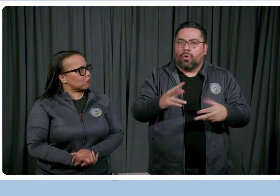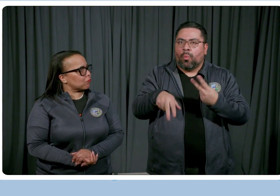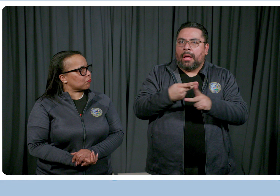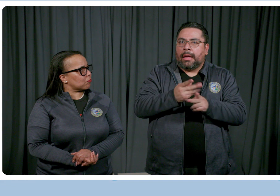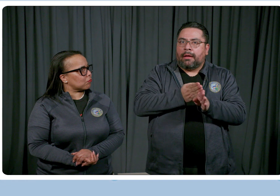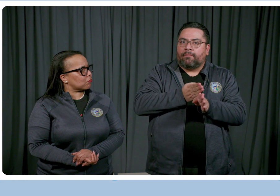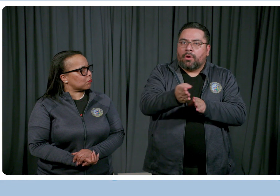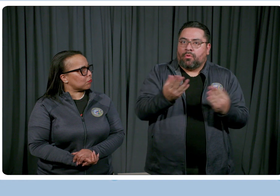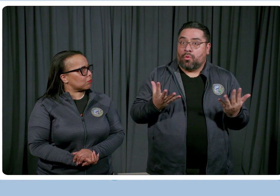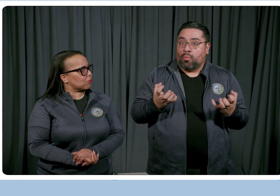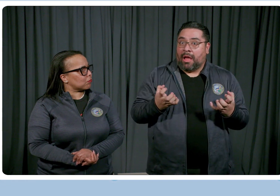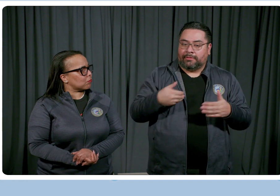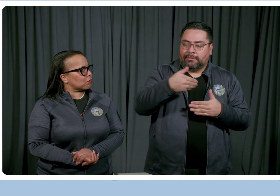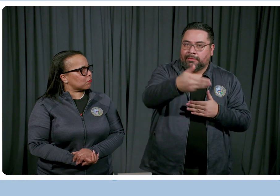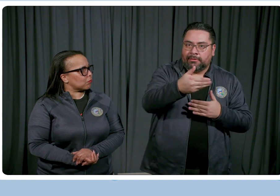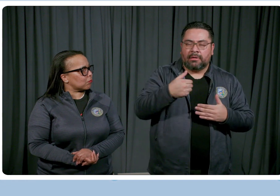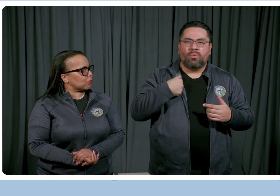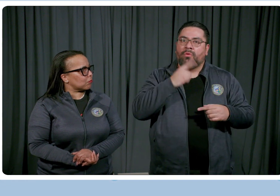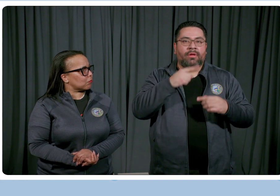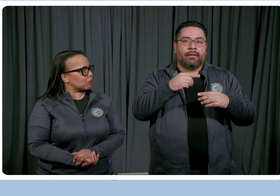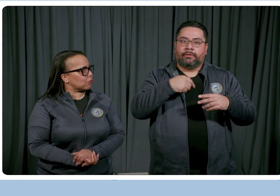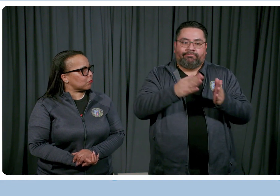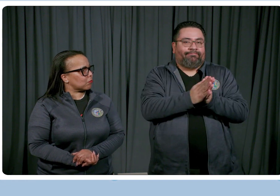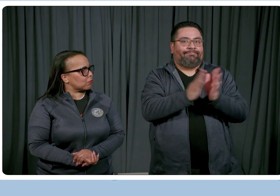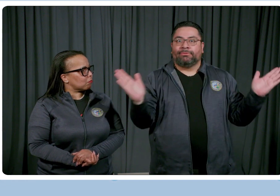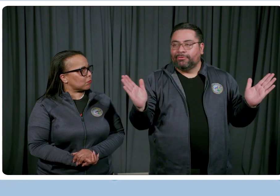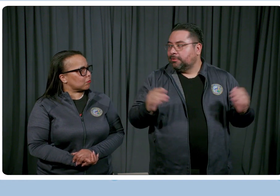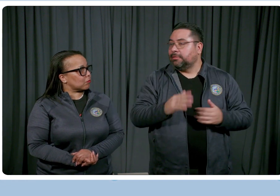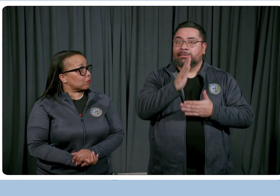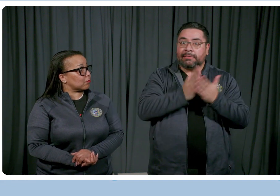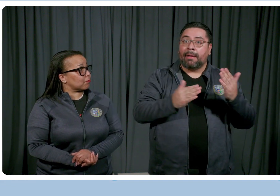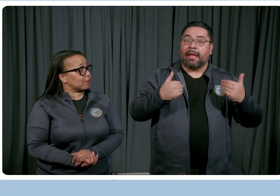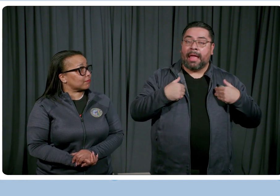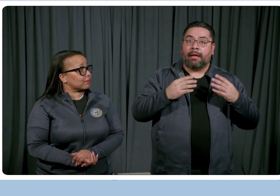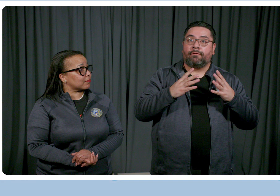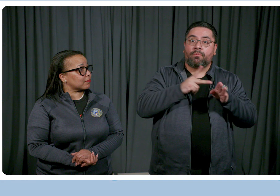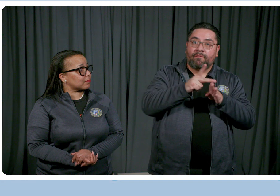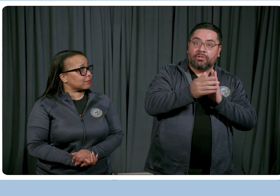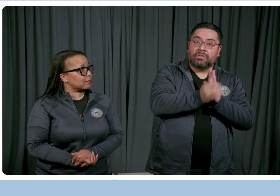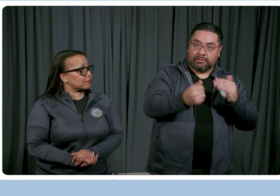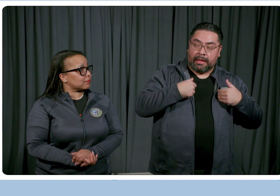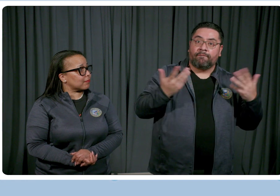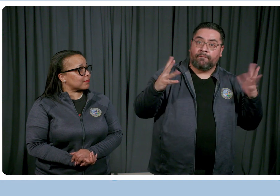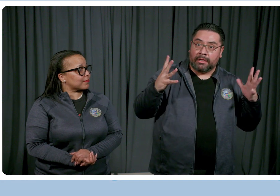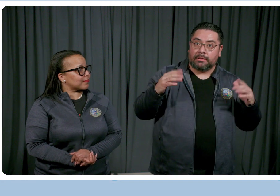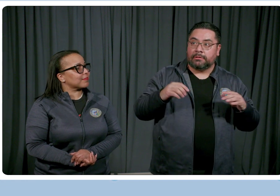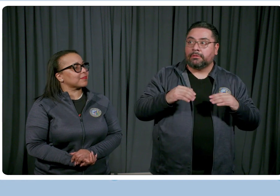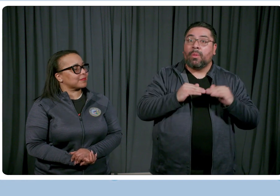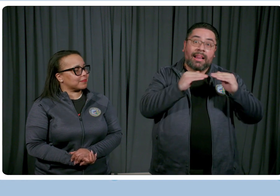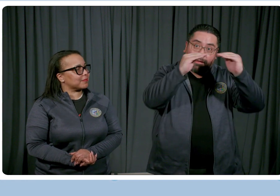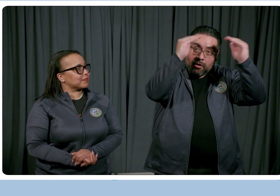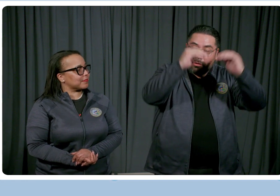what career path they're interested in. So there's a very broad range. I would say some have a lot of professional skills in terms of